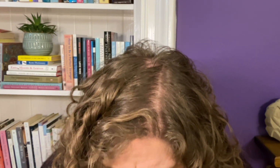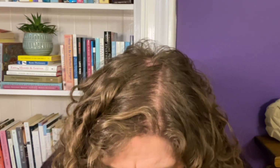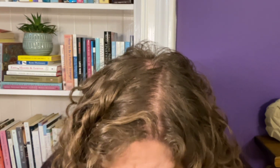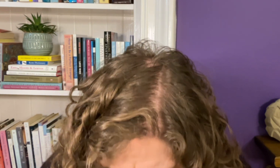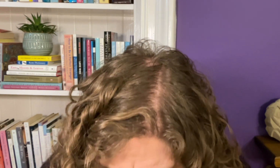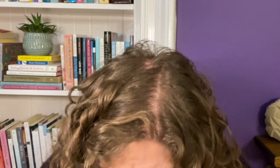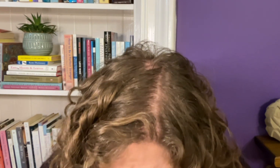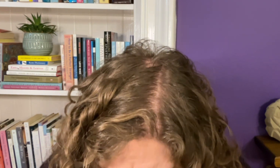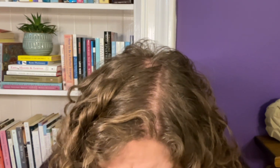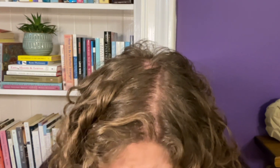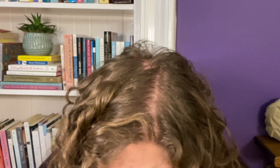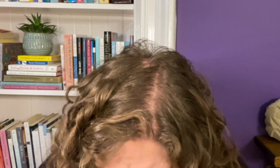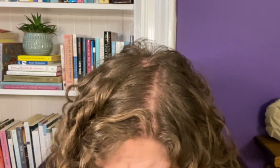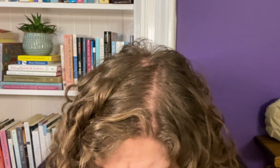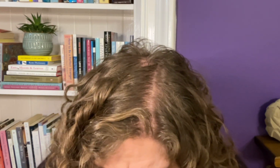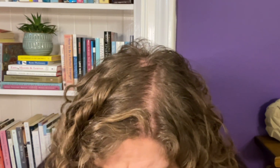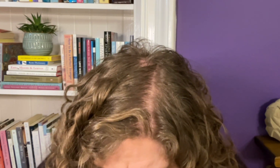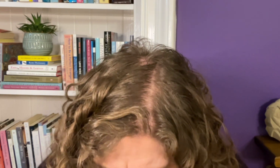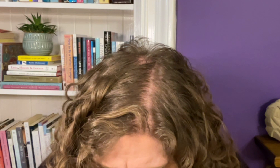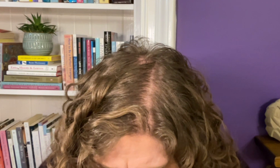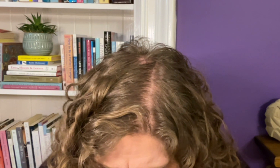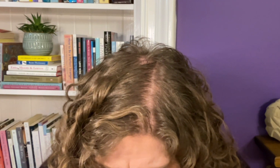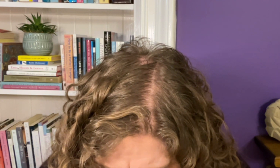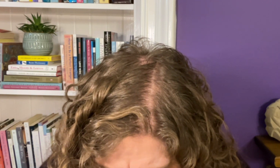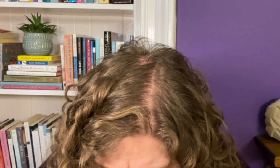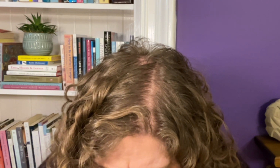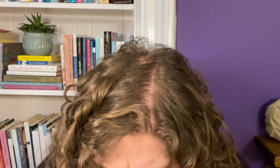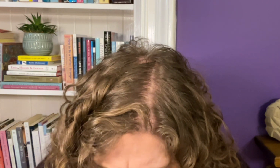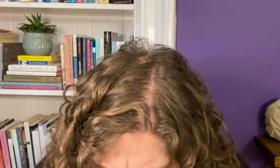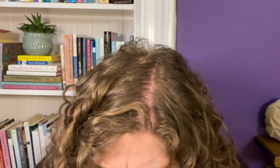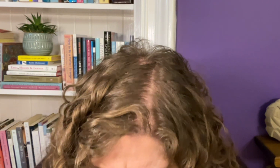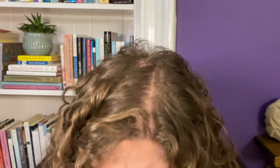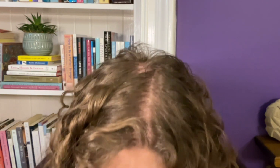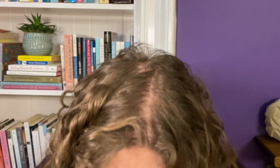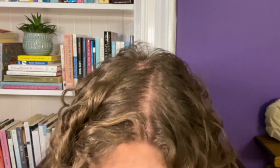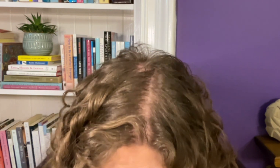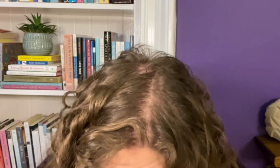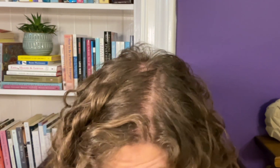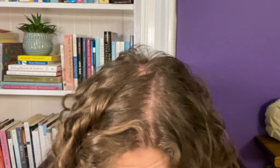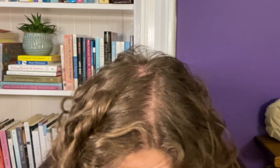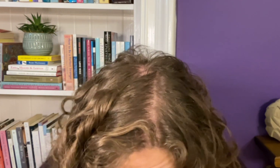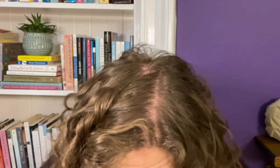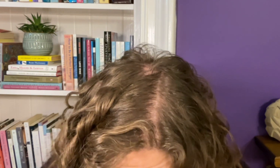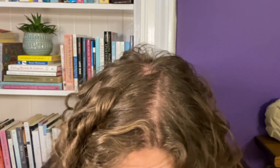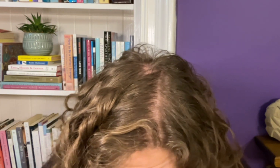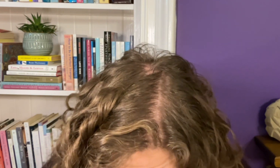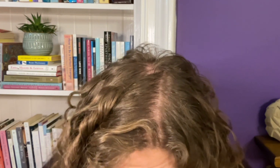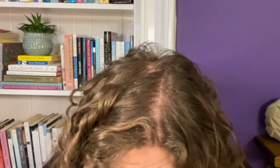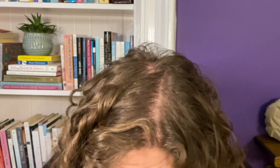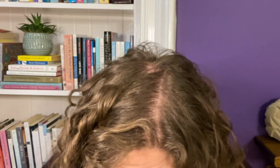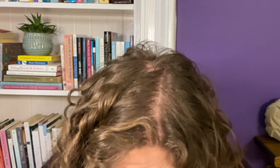May your creation's healing begin. May the systems that need to turn upside down start to